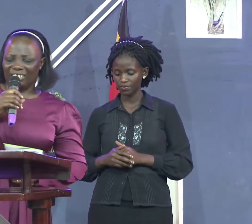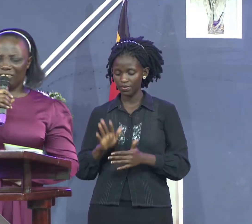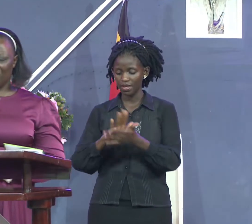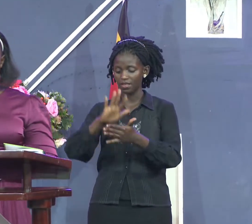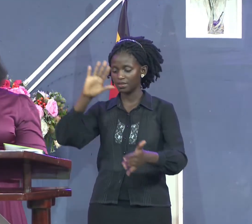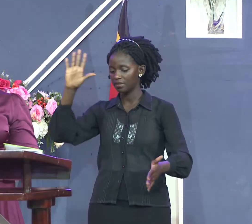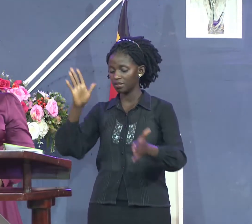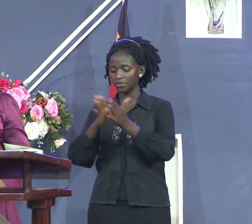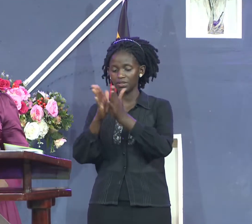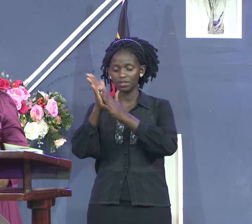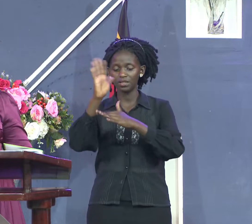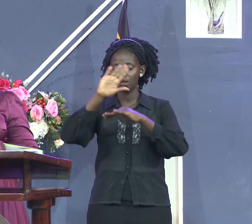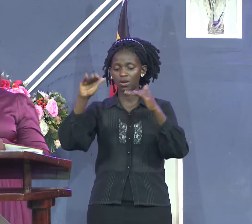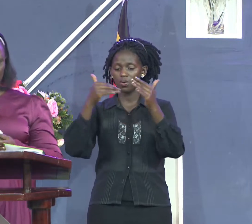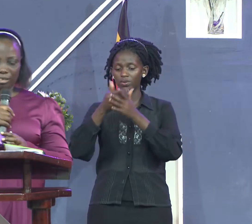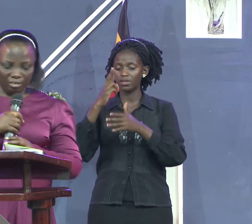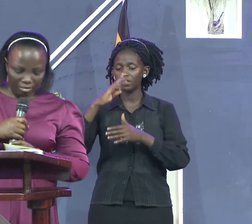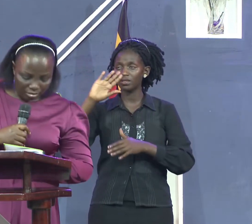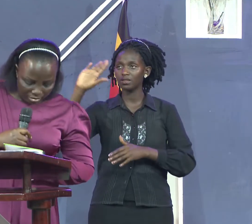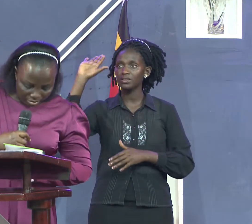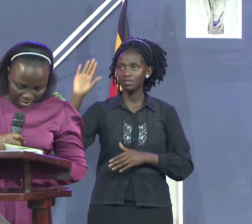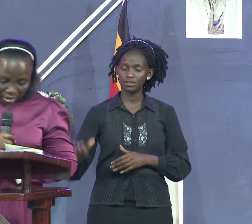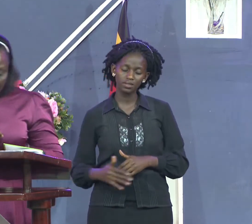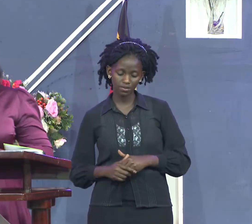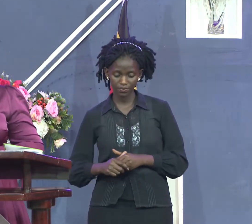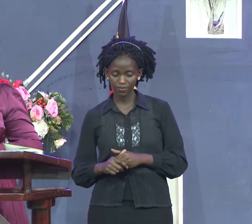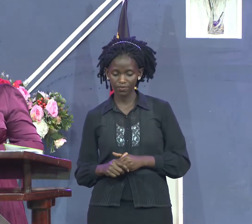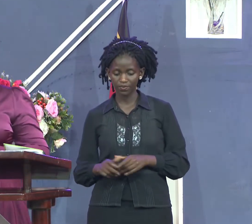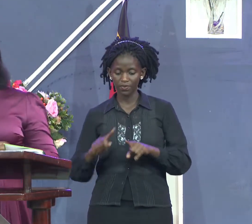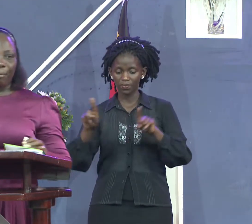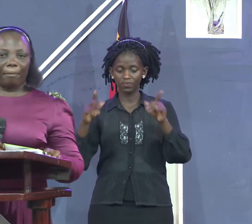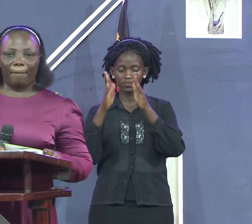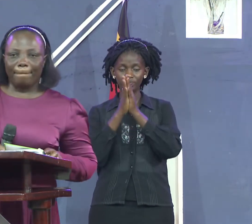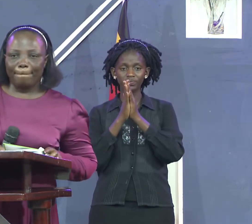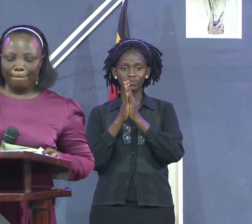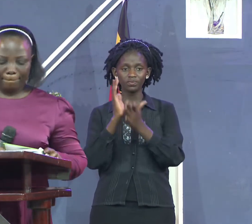Ekitiibwa n'ettendo bidde gy'oli. Glory and honor be unto you.